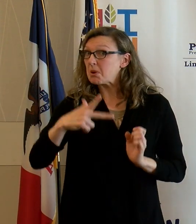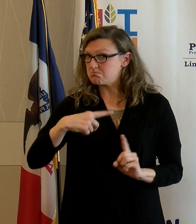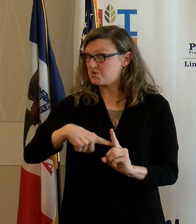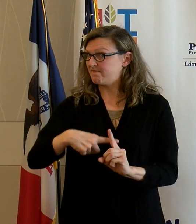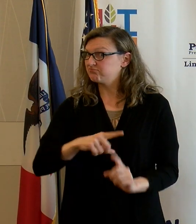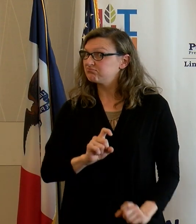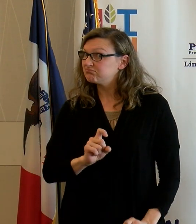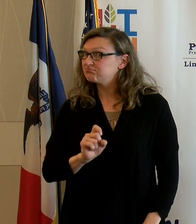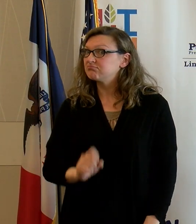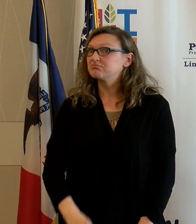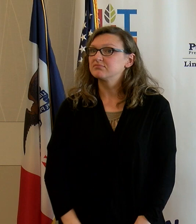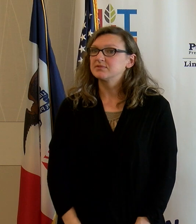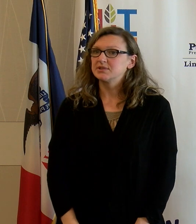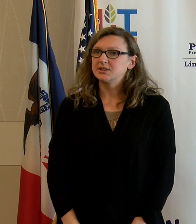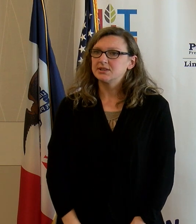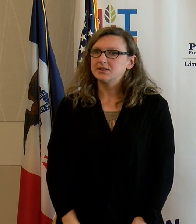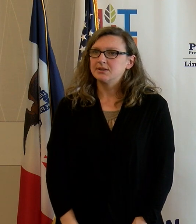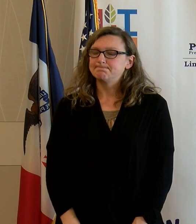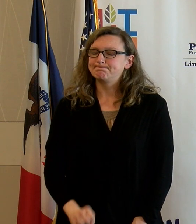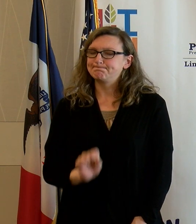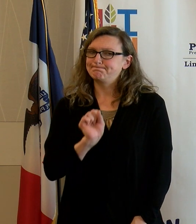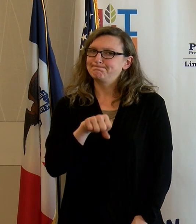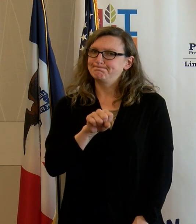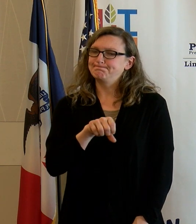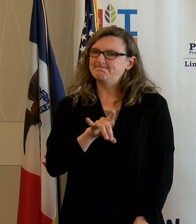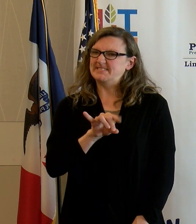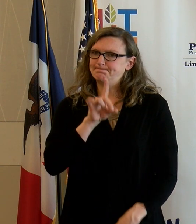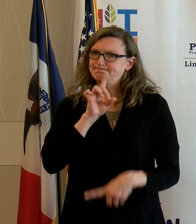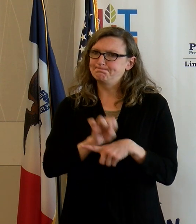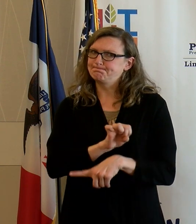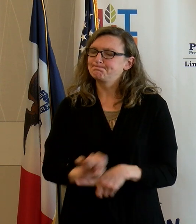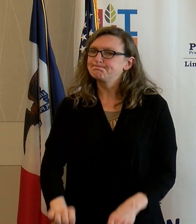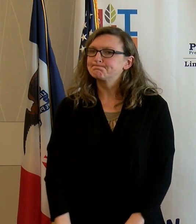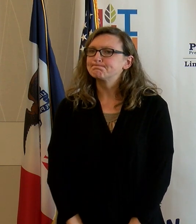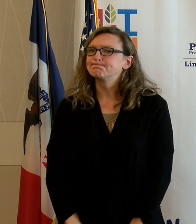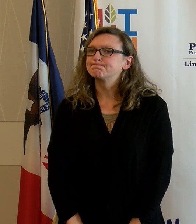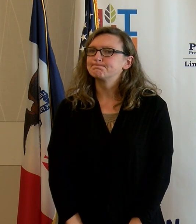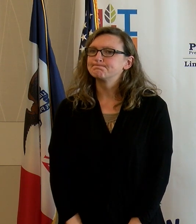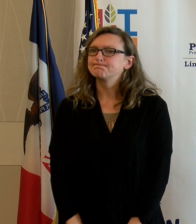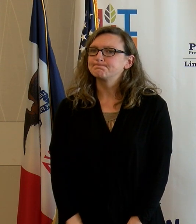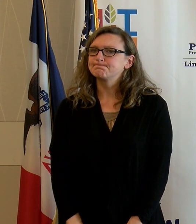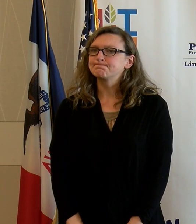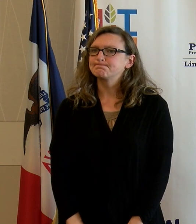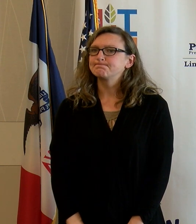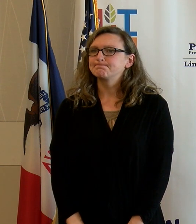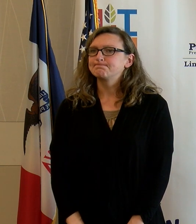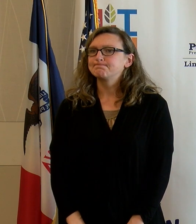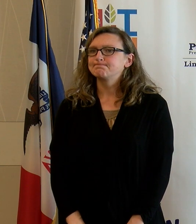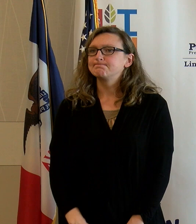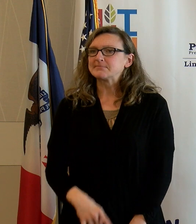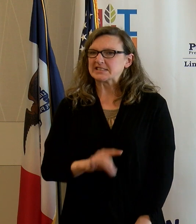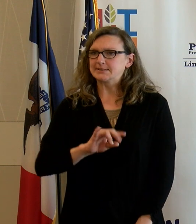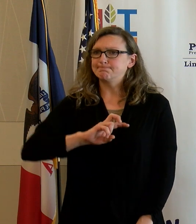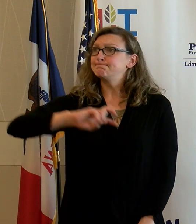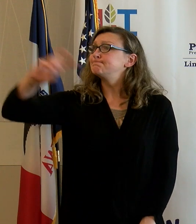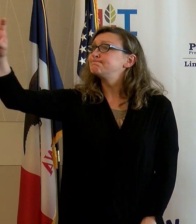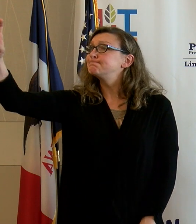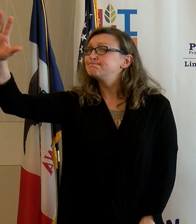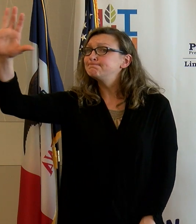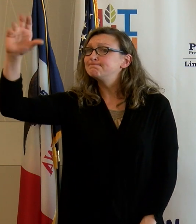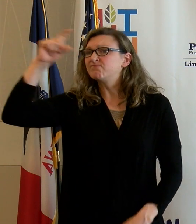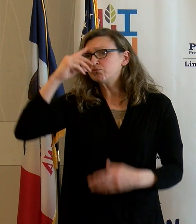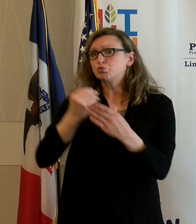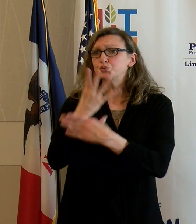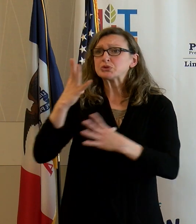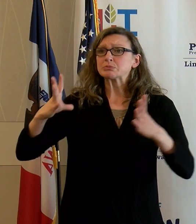So the answer would be yes. We have talked to several individuals that have traveled. It may be over spring break, it may be before spring break.